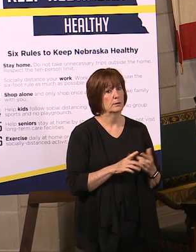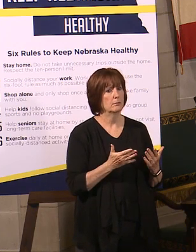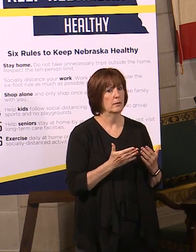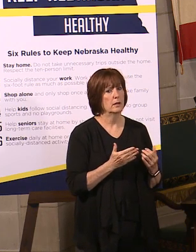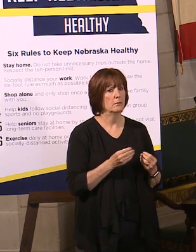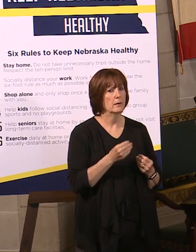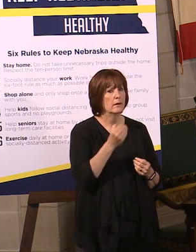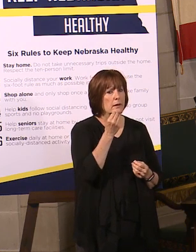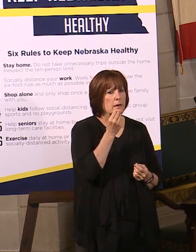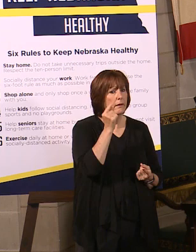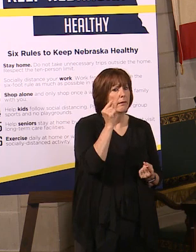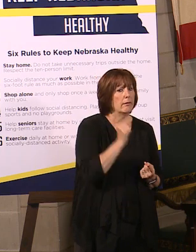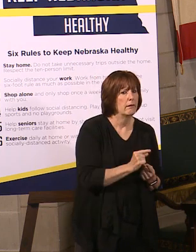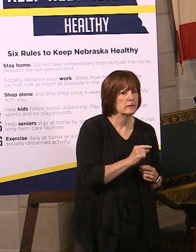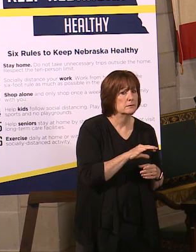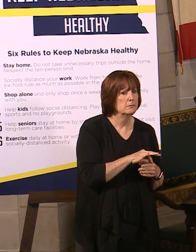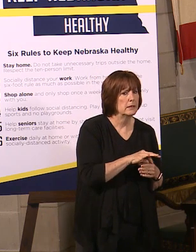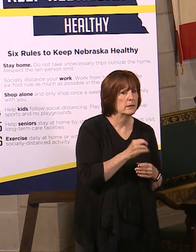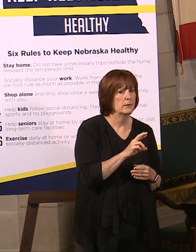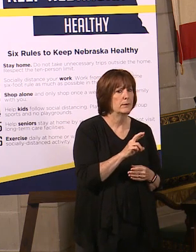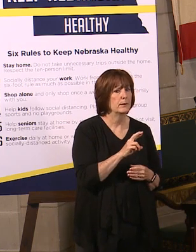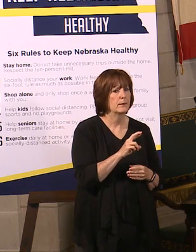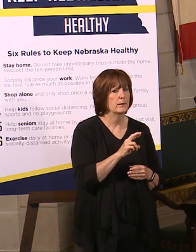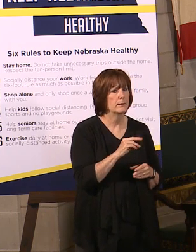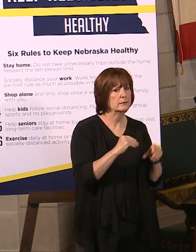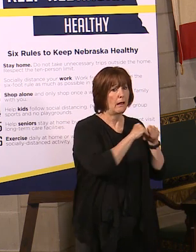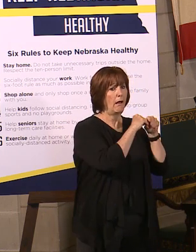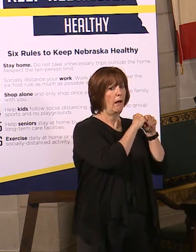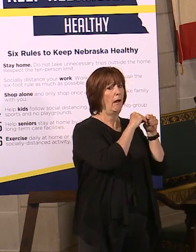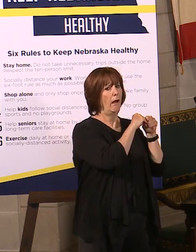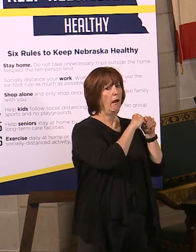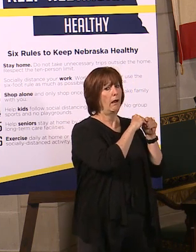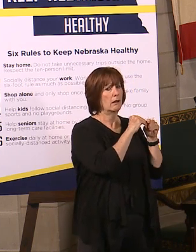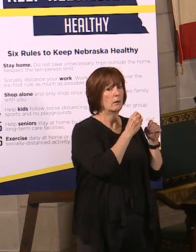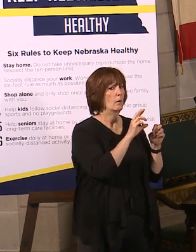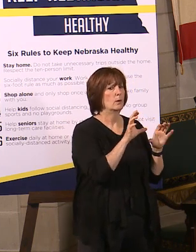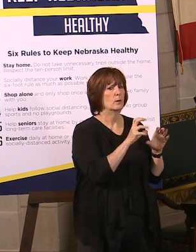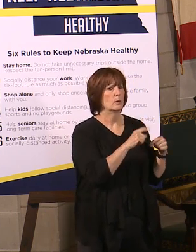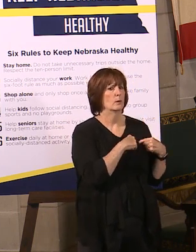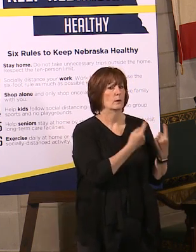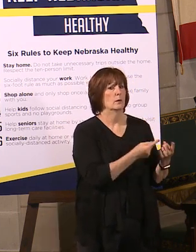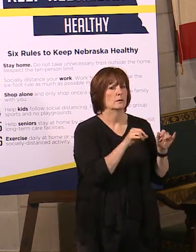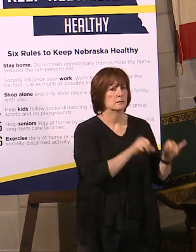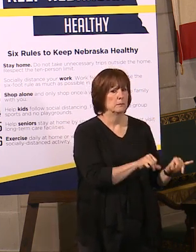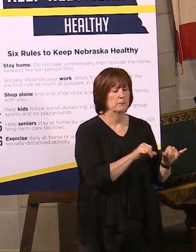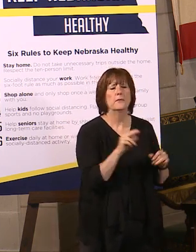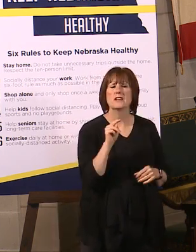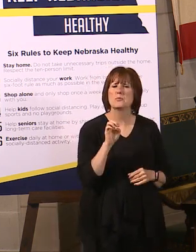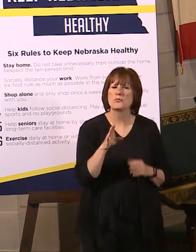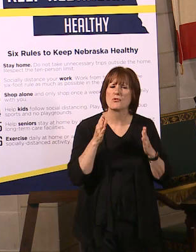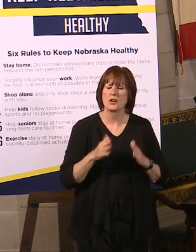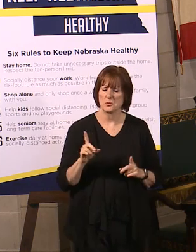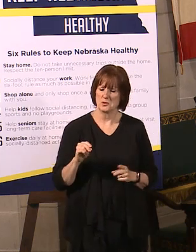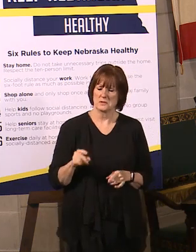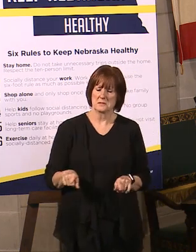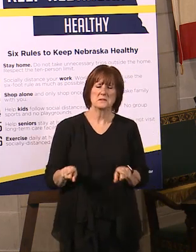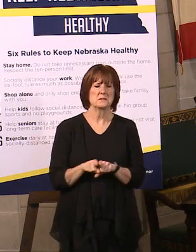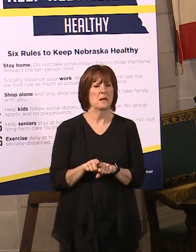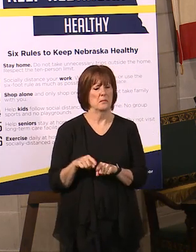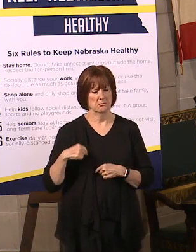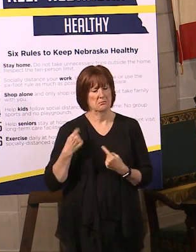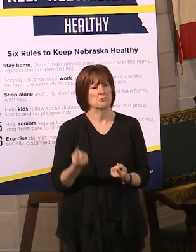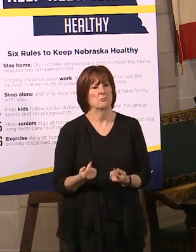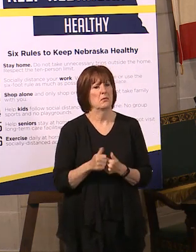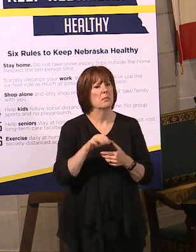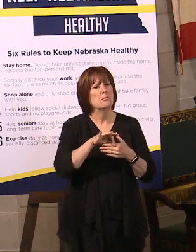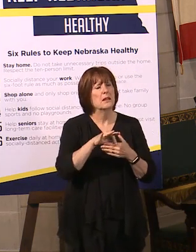maybe eat it a little bit less, or would you recommend they stock up on meat, or just kind of do what they have been doing? No, I think Nebraskans can continue to do what they have been doing with regard to their meat.